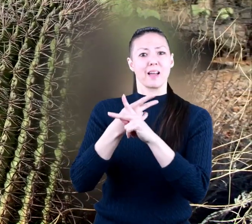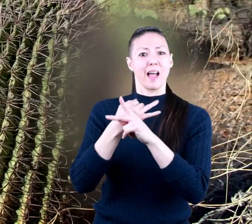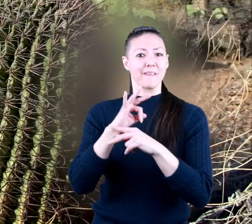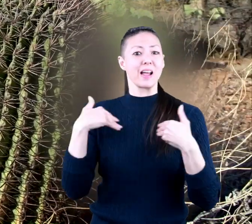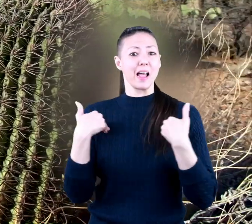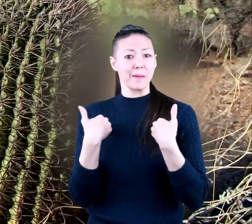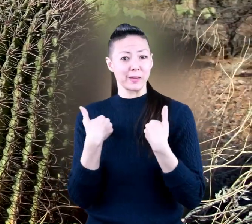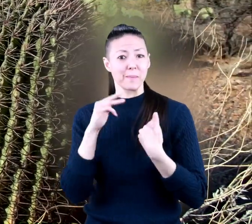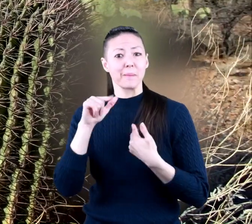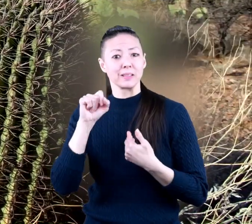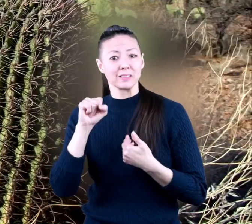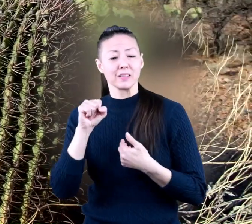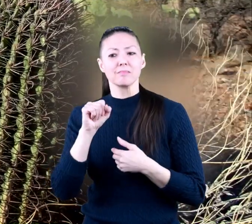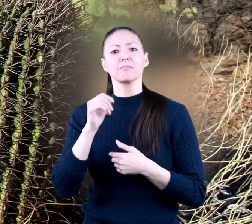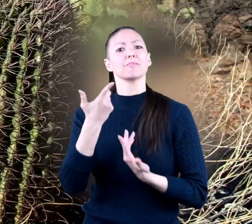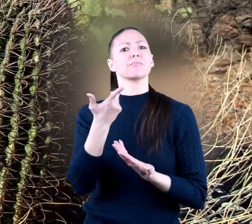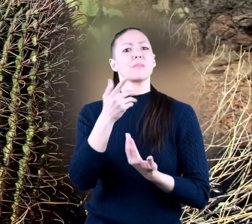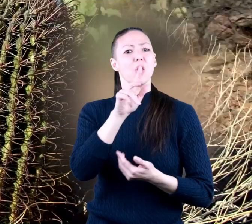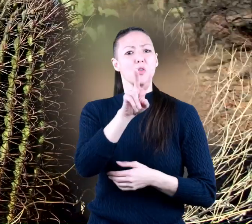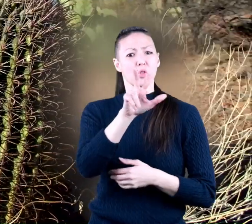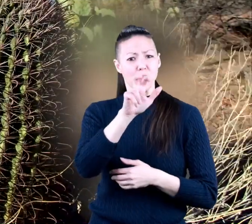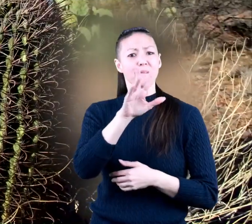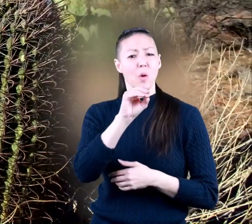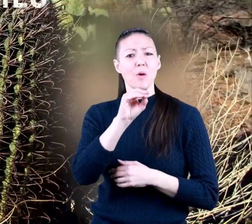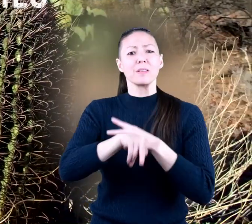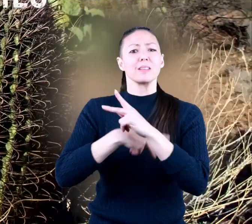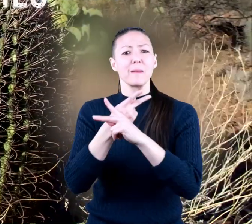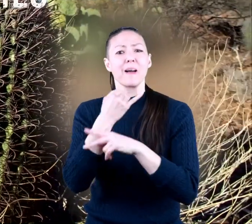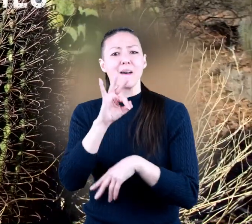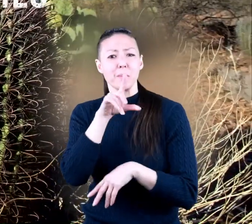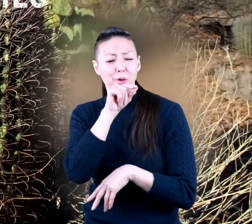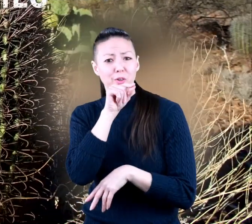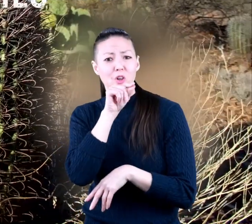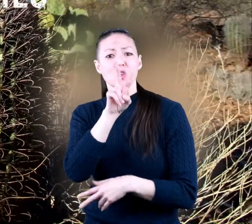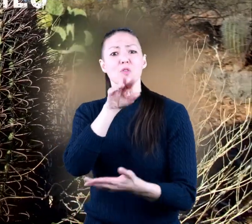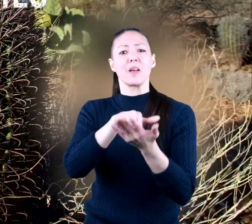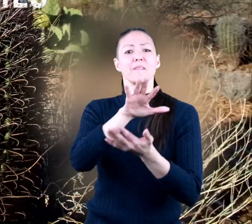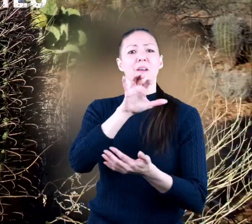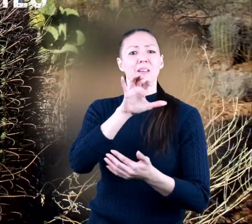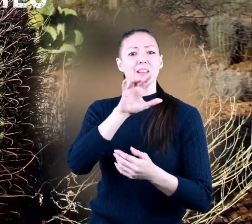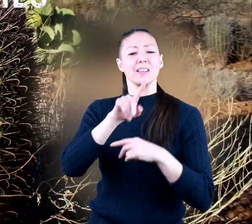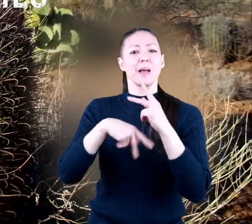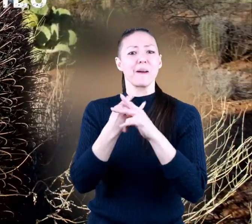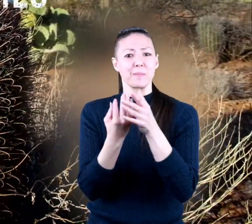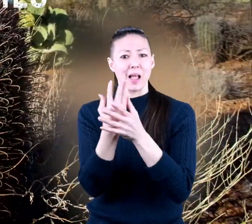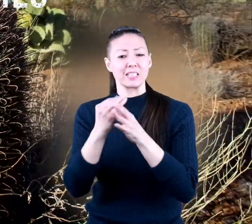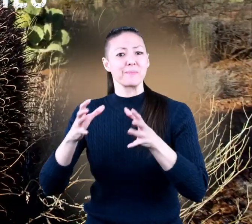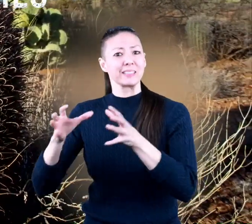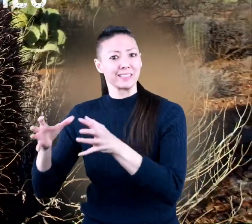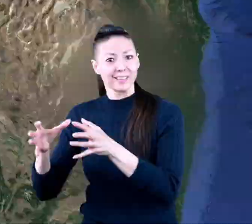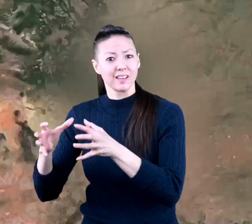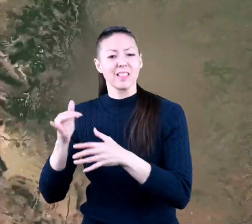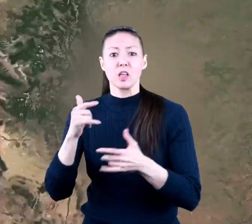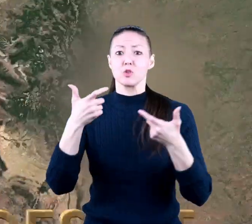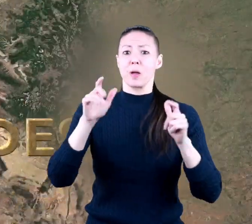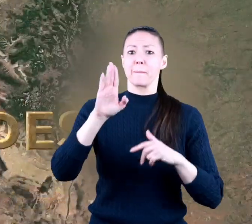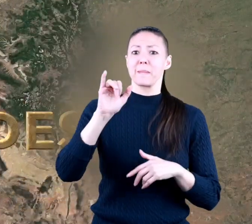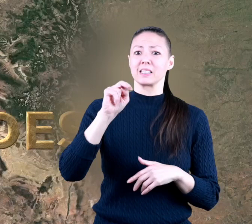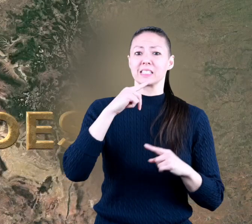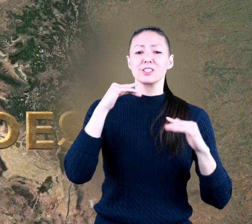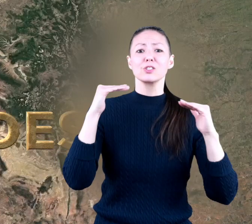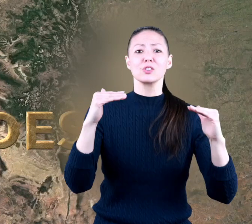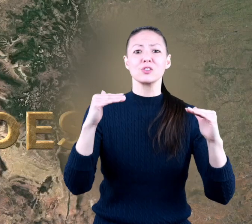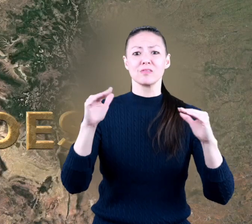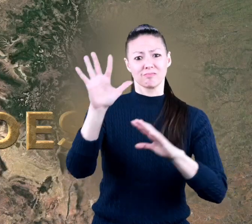of mammals, 340 species of birds, and 2,500 plant species. The Great